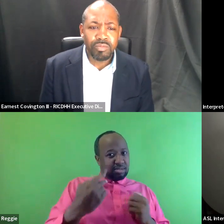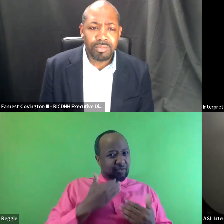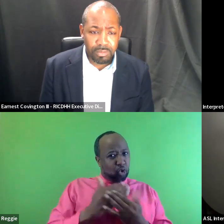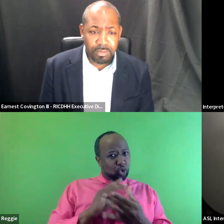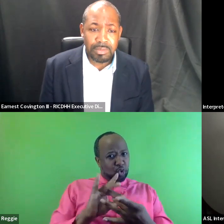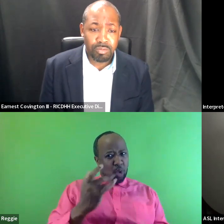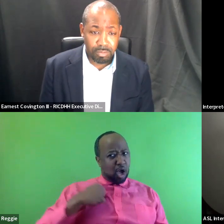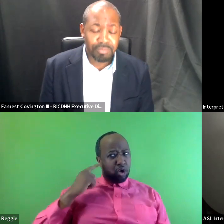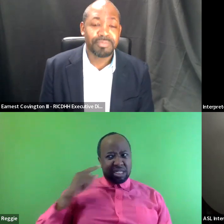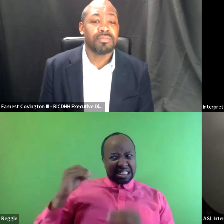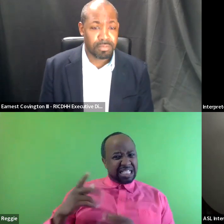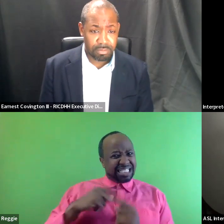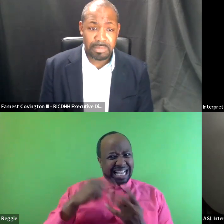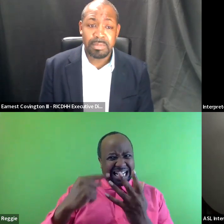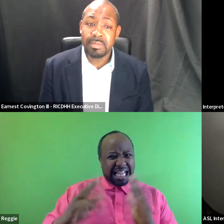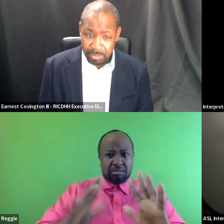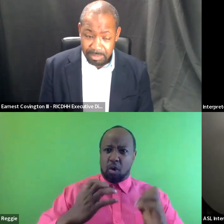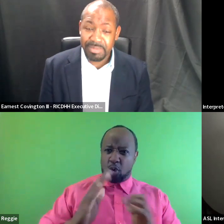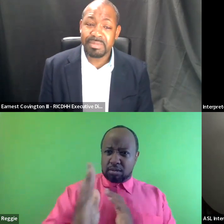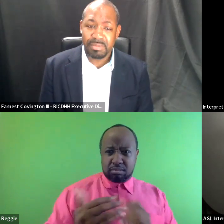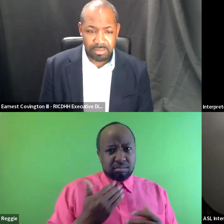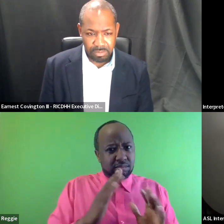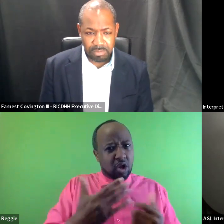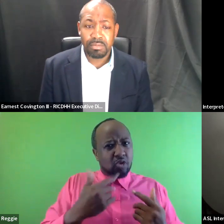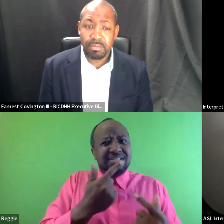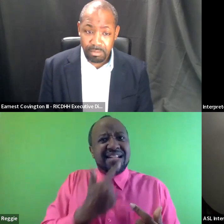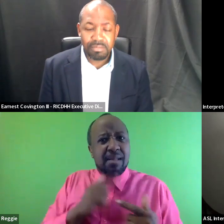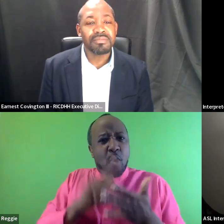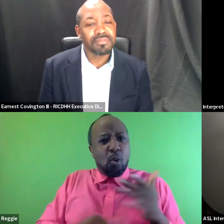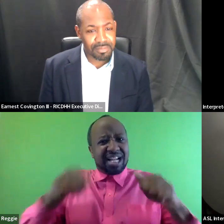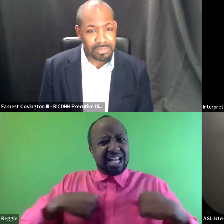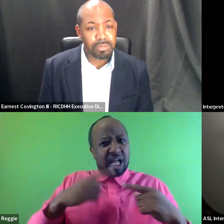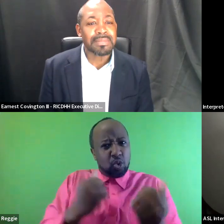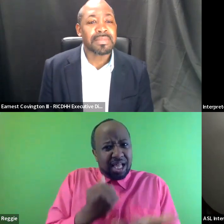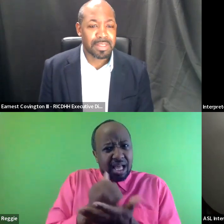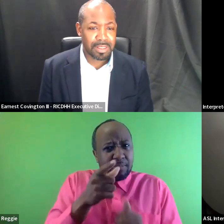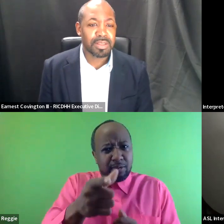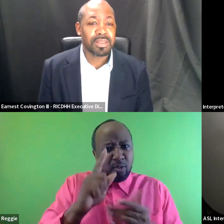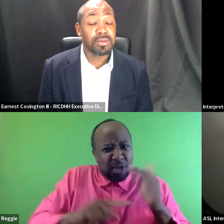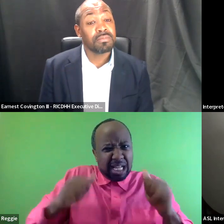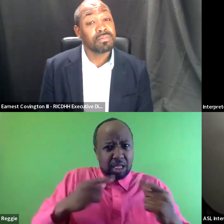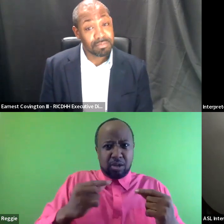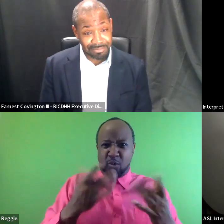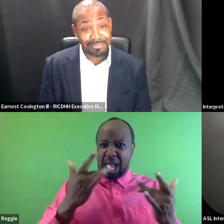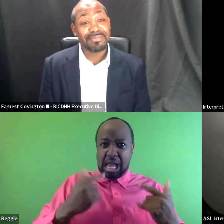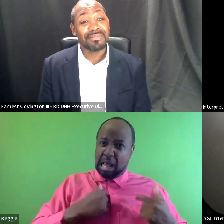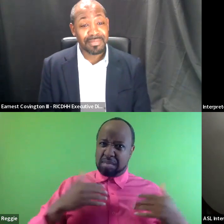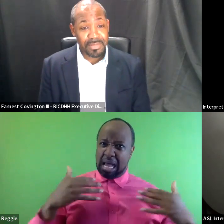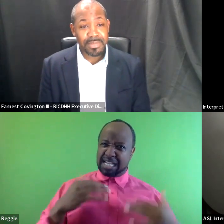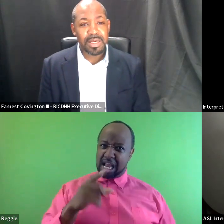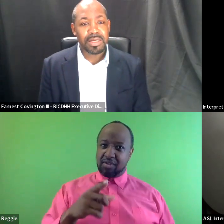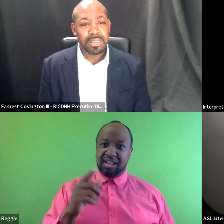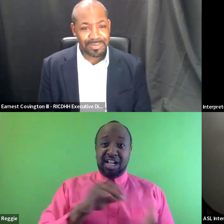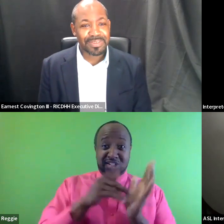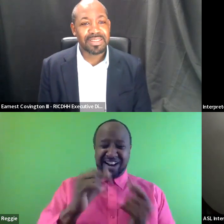then I wanted to have a good relationship. And I told the students straight out, listen, I'm hearing all these stories and I want to have a